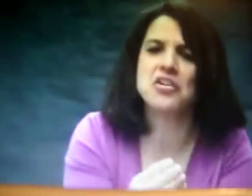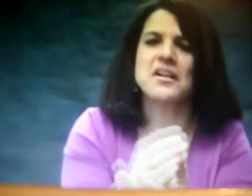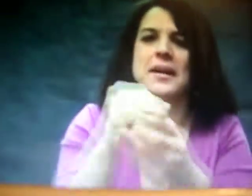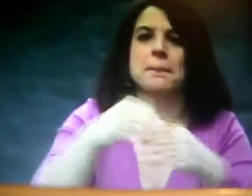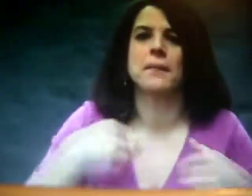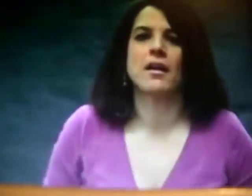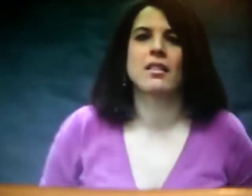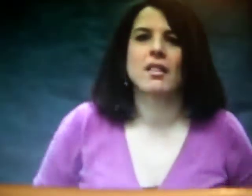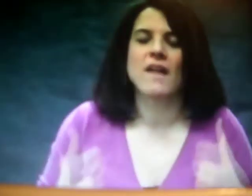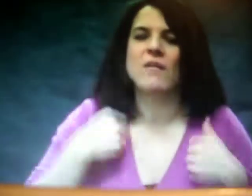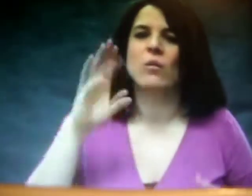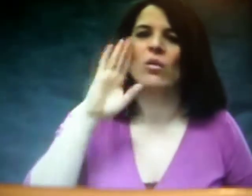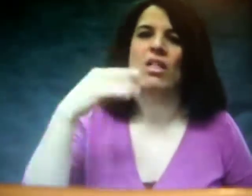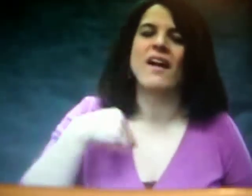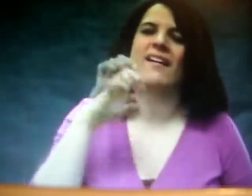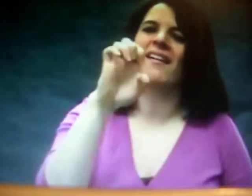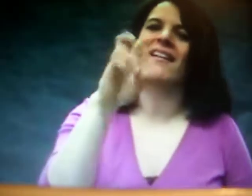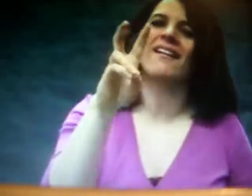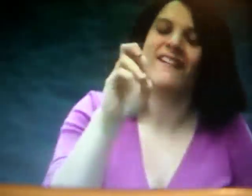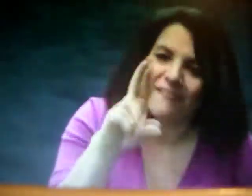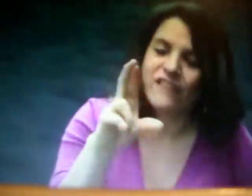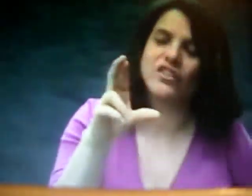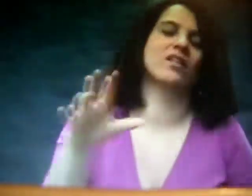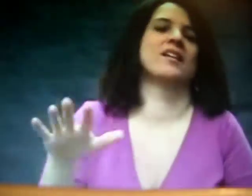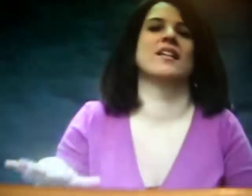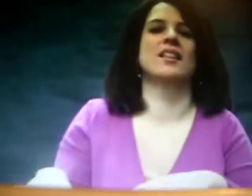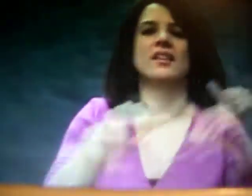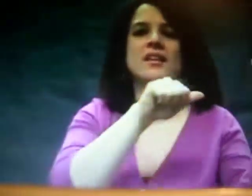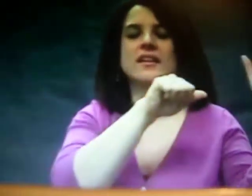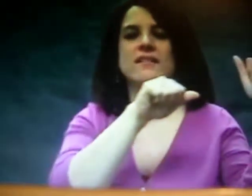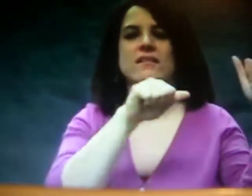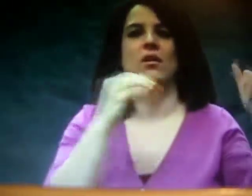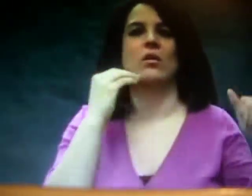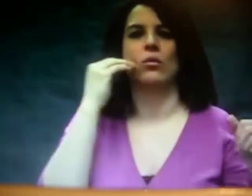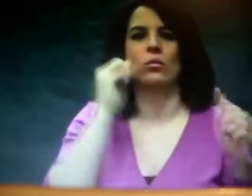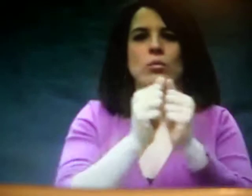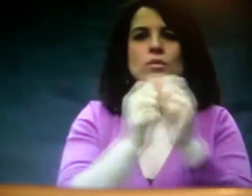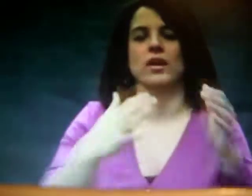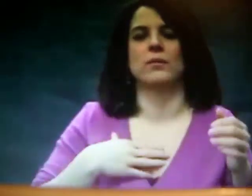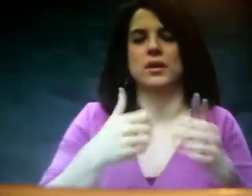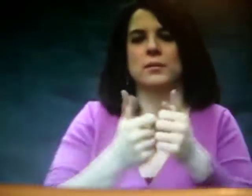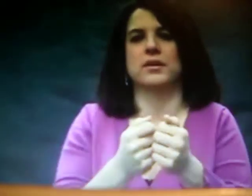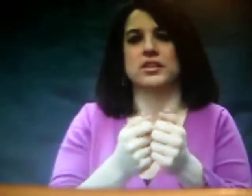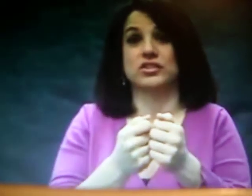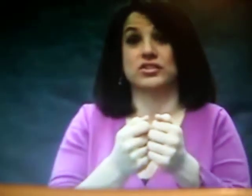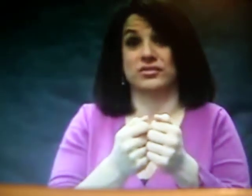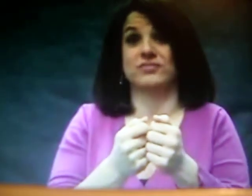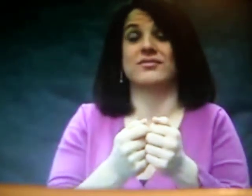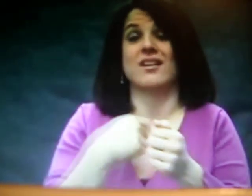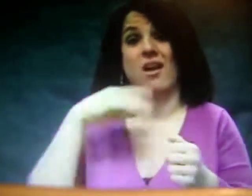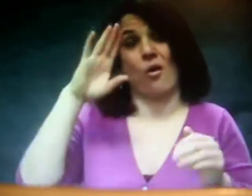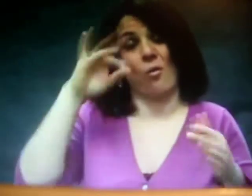I will never in my life ever leave without my sidekick.